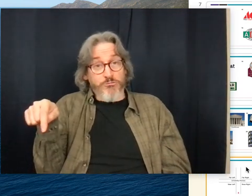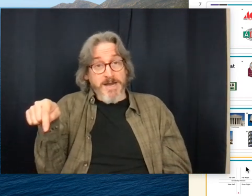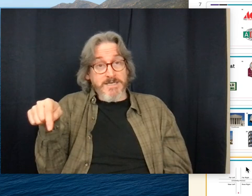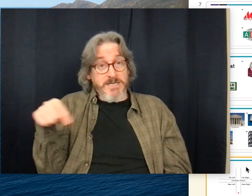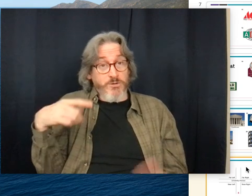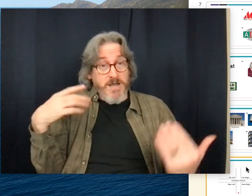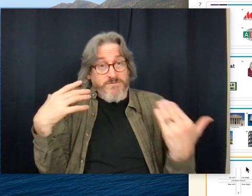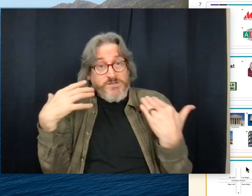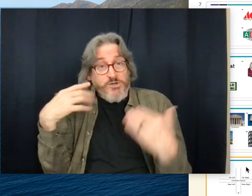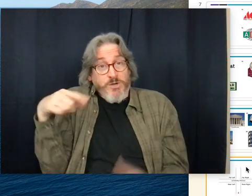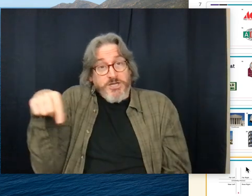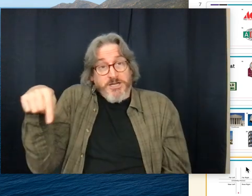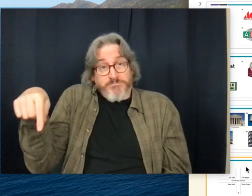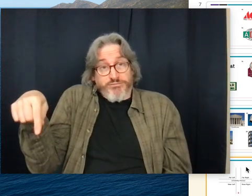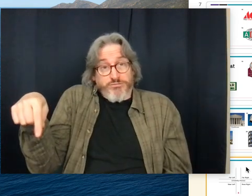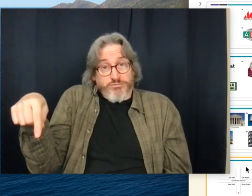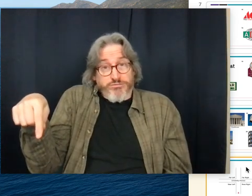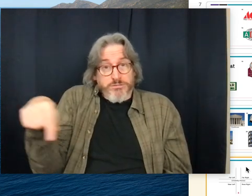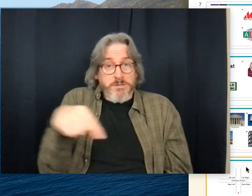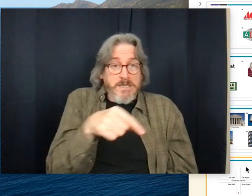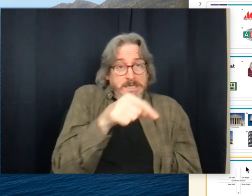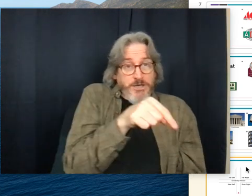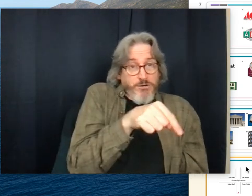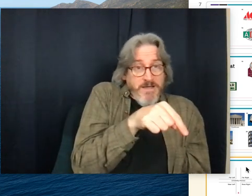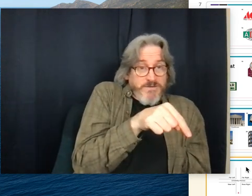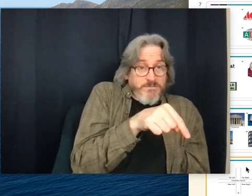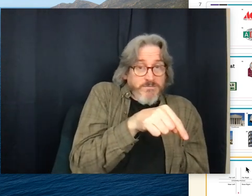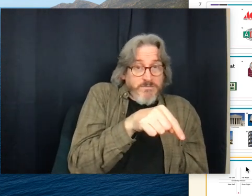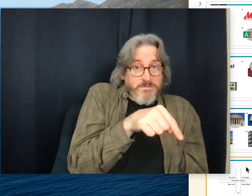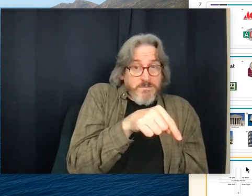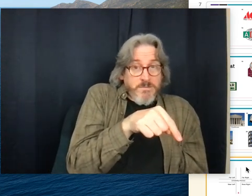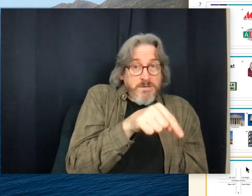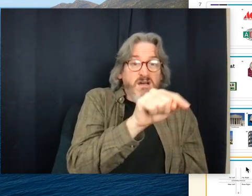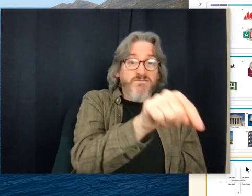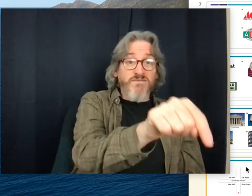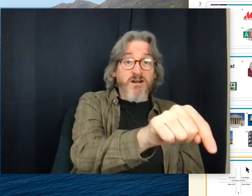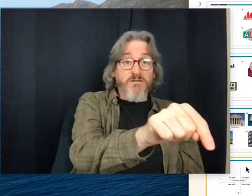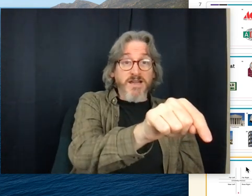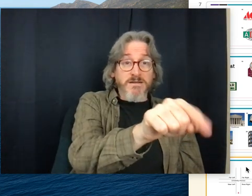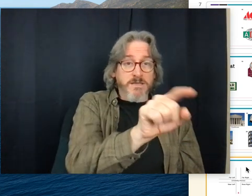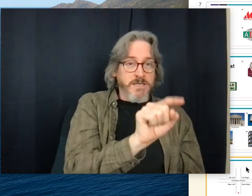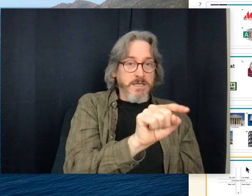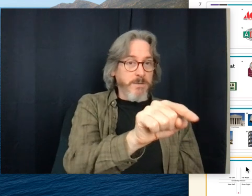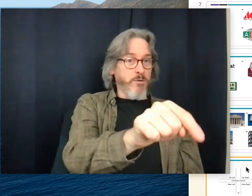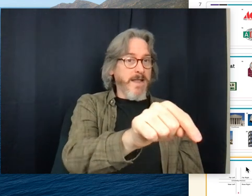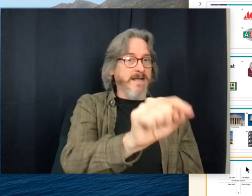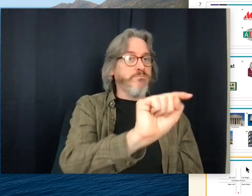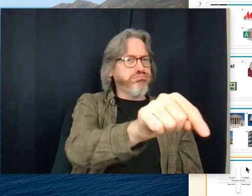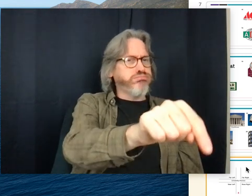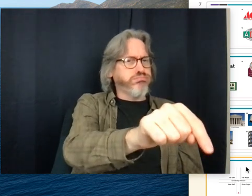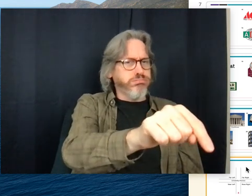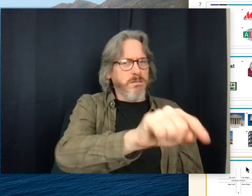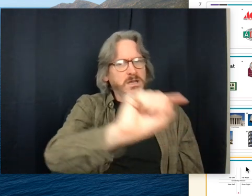near right, you kind of squish in. Near left. Far right, it's a little bit more